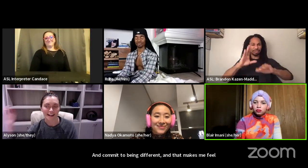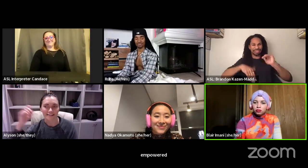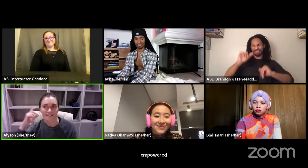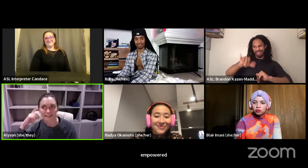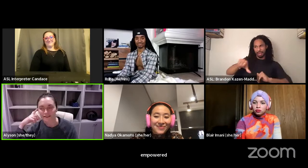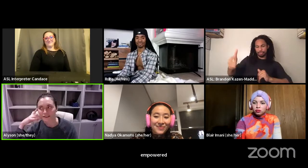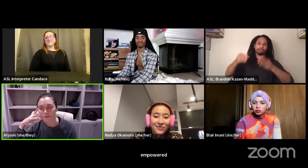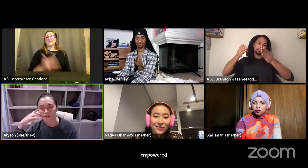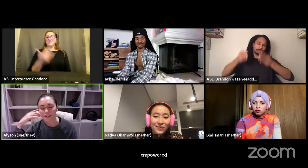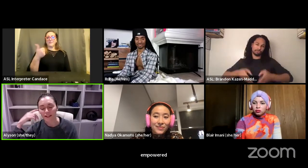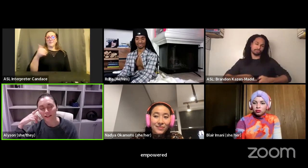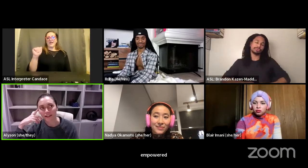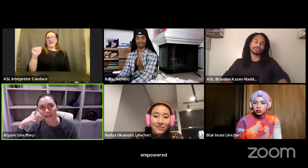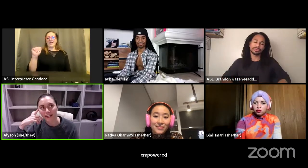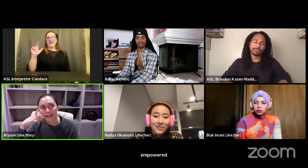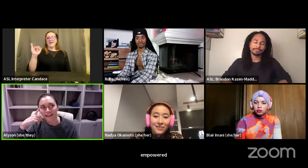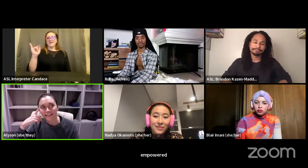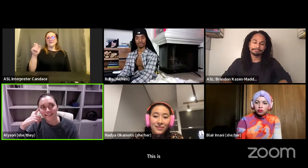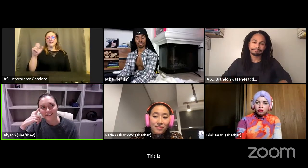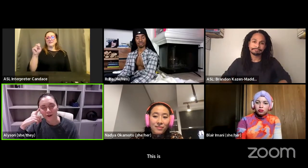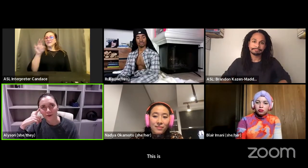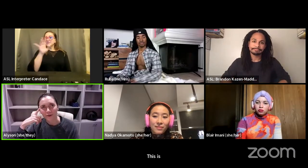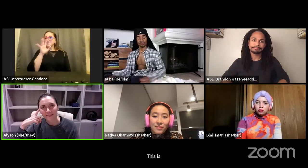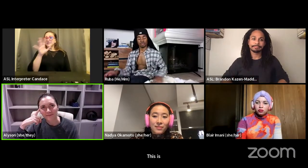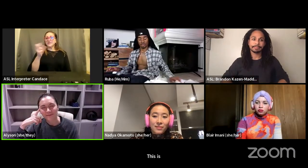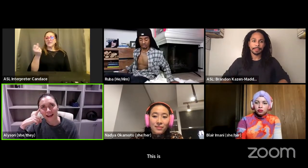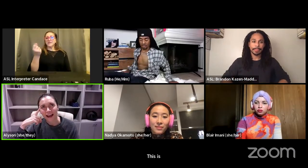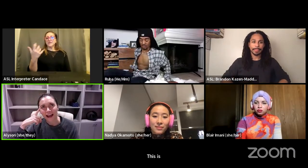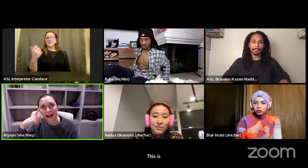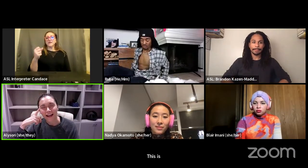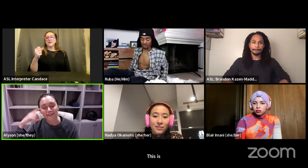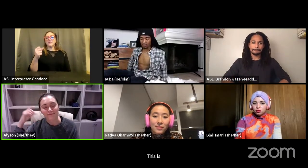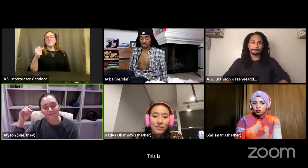This is Allison speaking. So